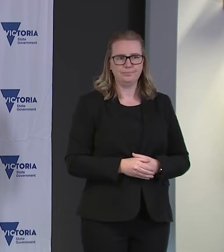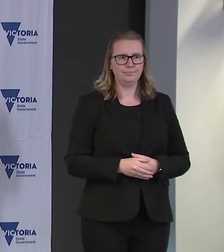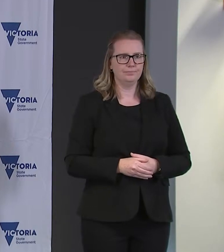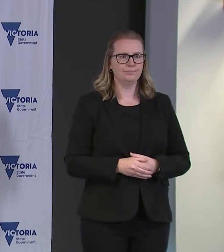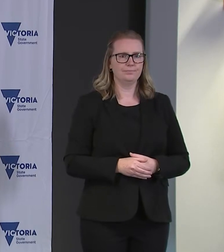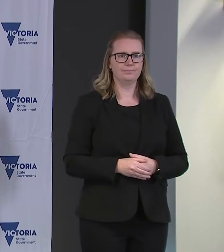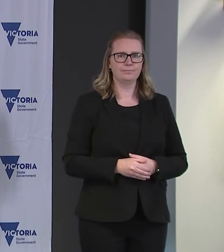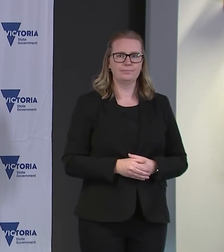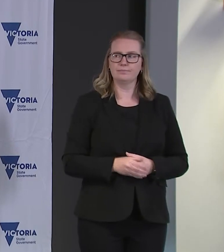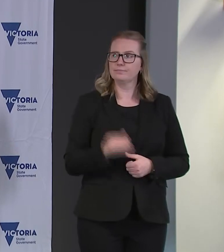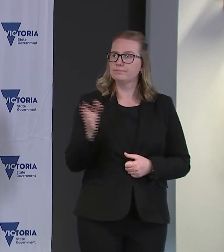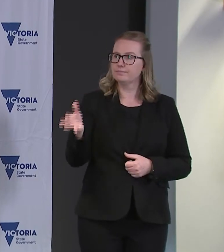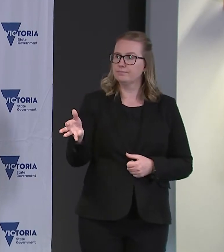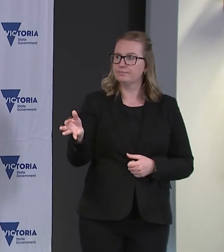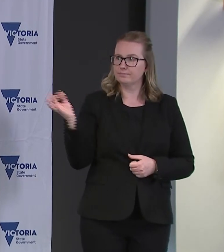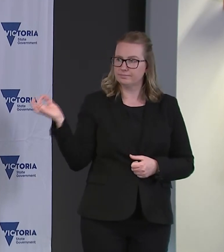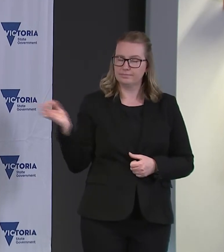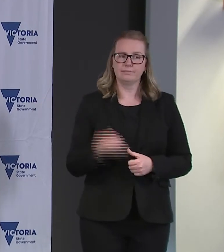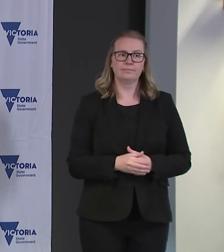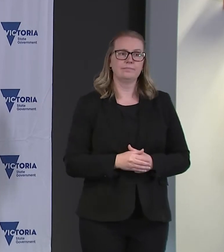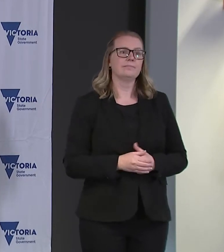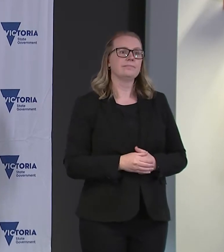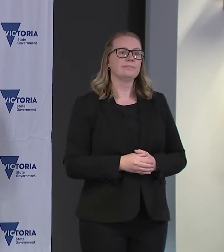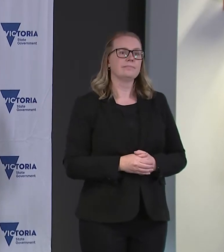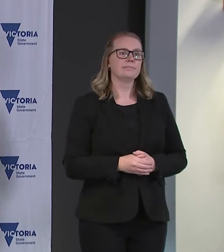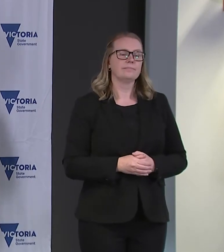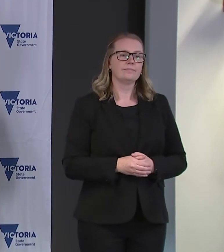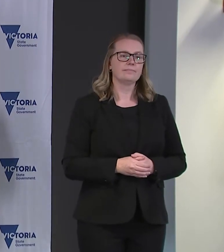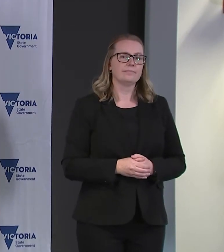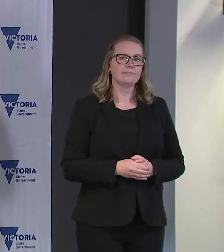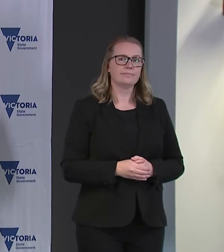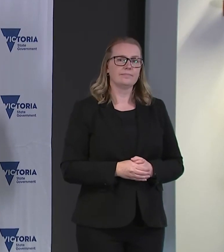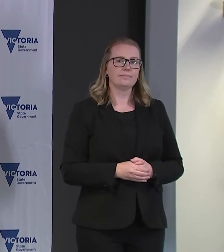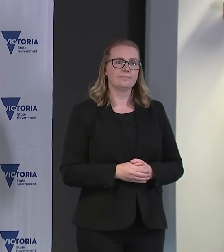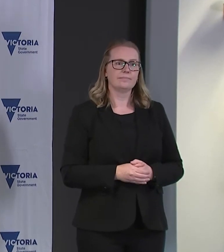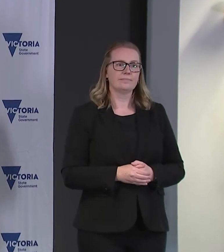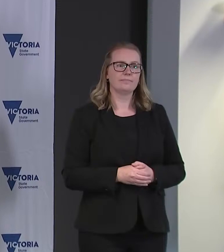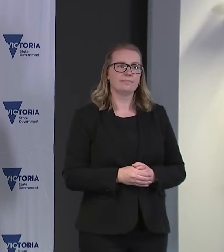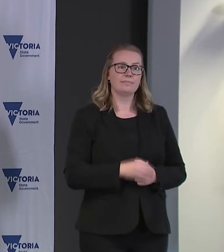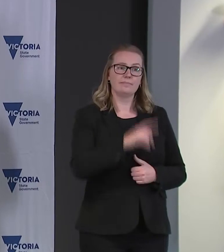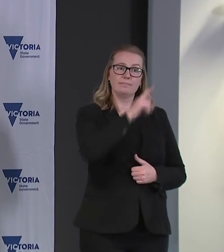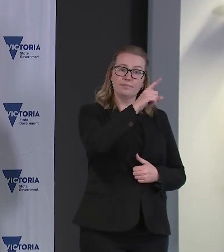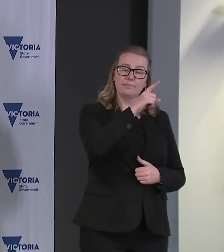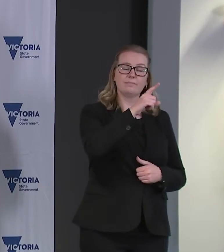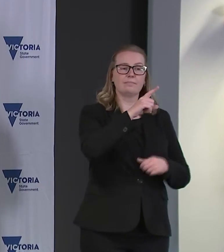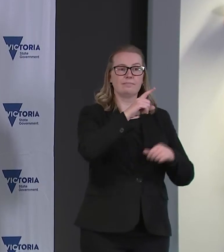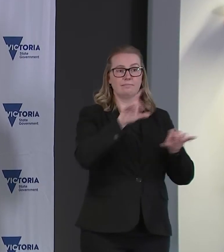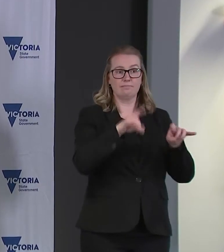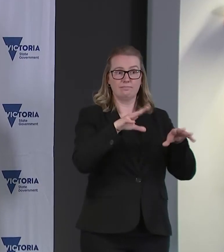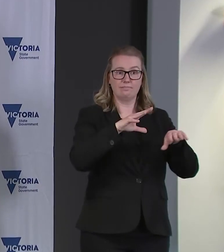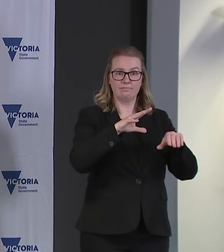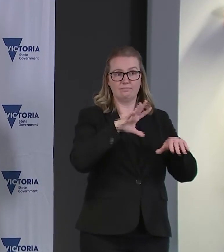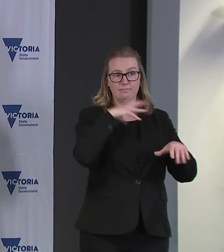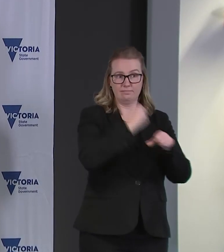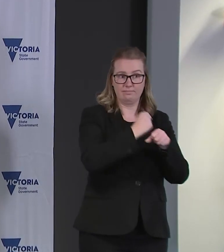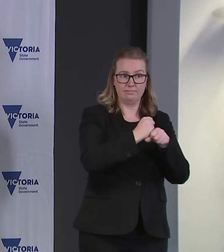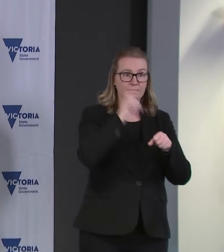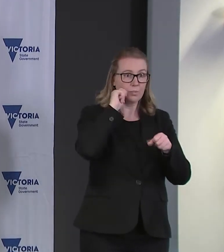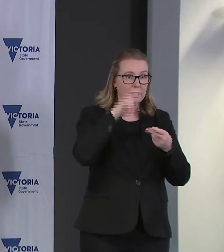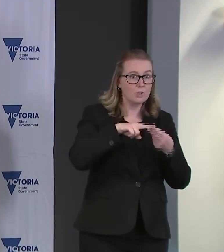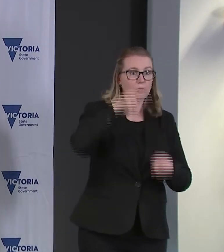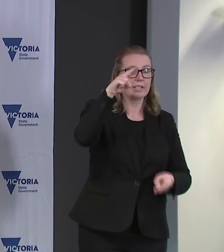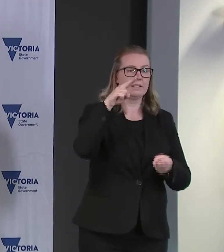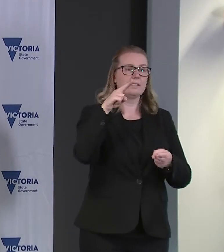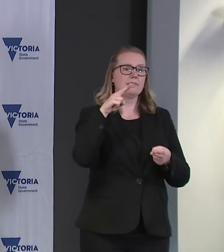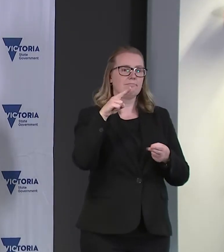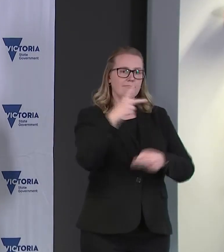I just had a few questions on vaccines. So, firstly, did the feds give any commitment to increase AstraZeneca supply to GPs, or